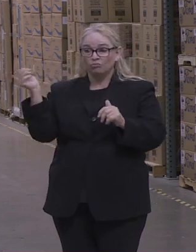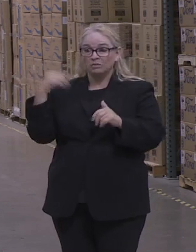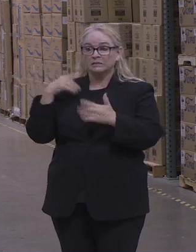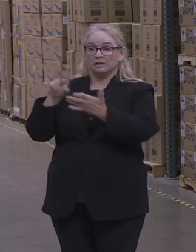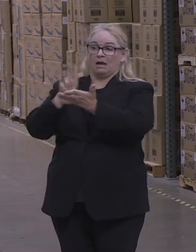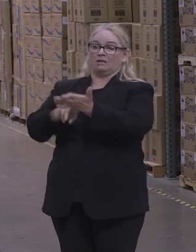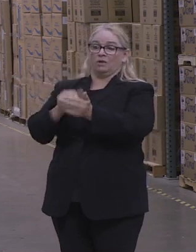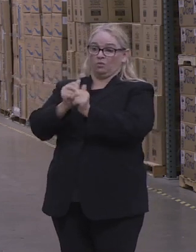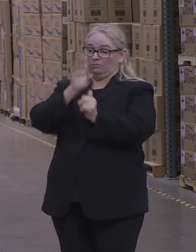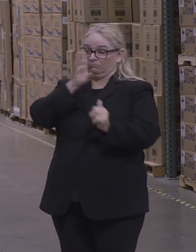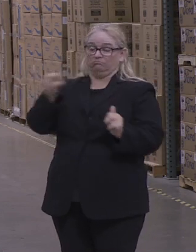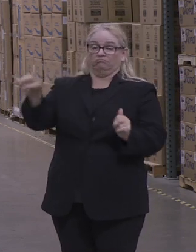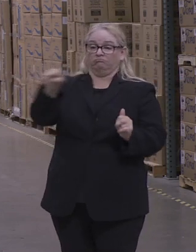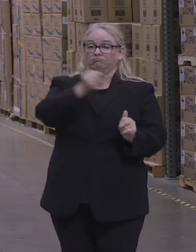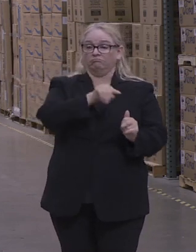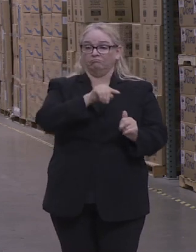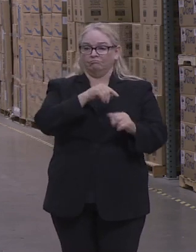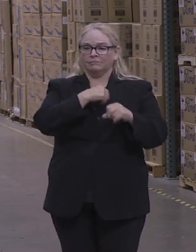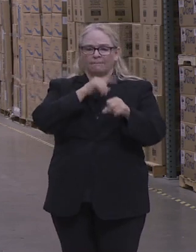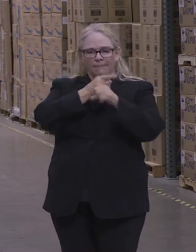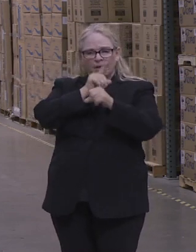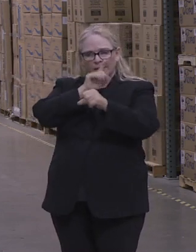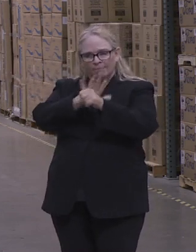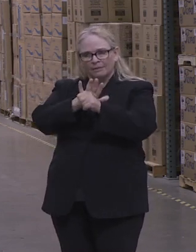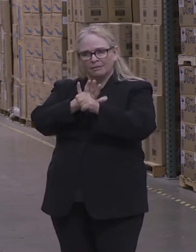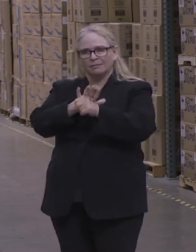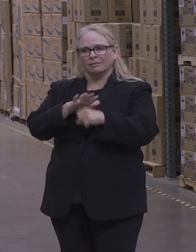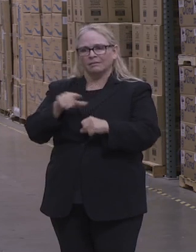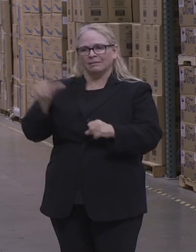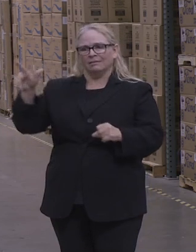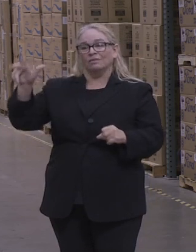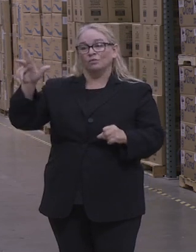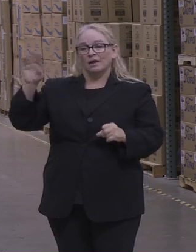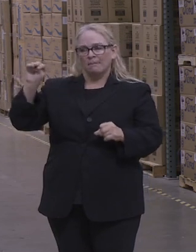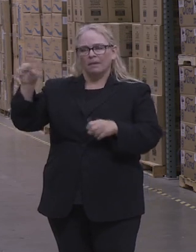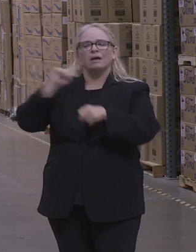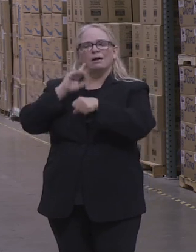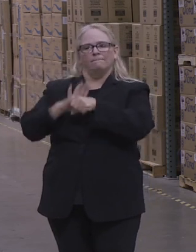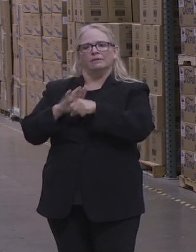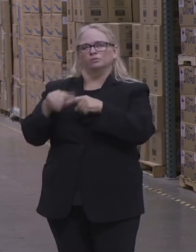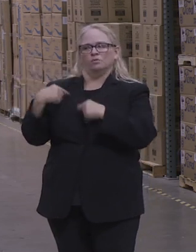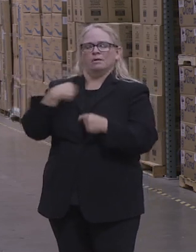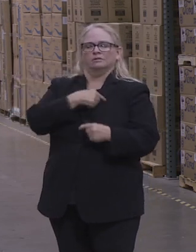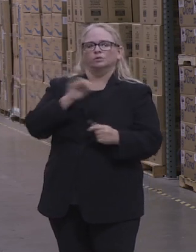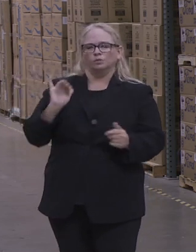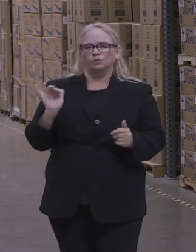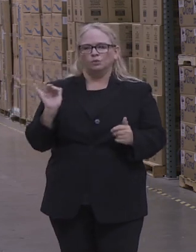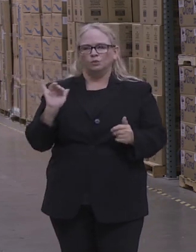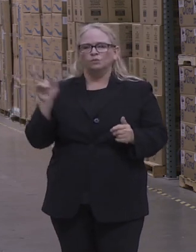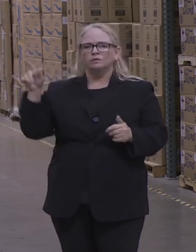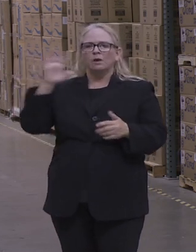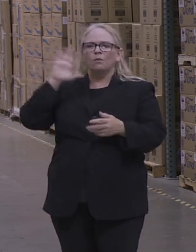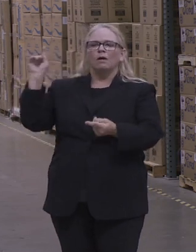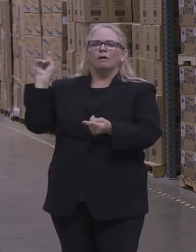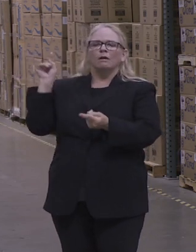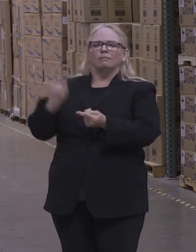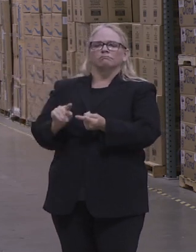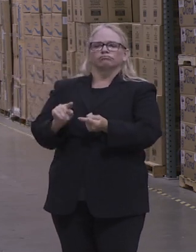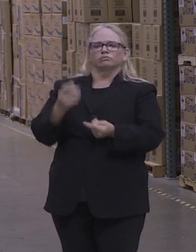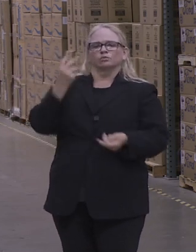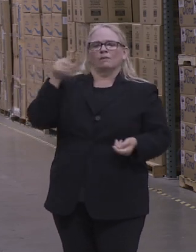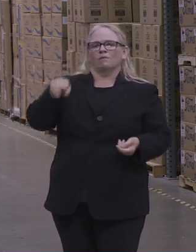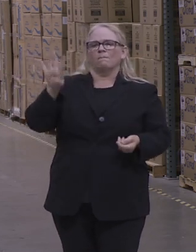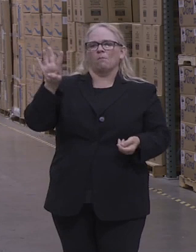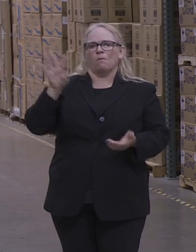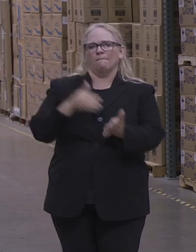made a commitment, or rather 3M made a commitment to us to draw down 12.4 million